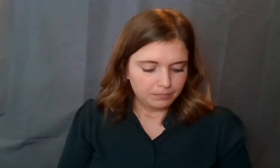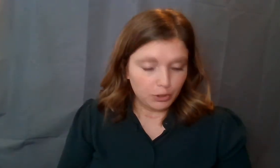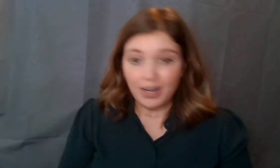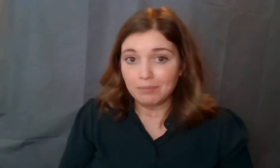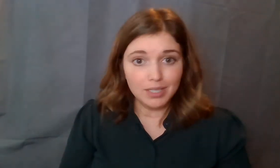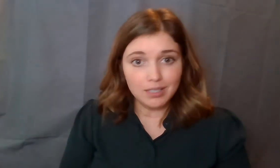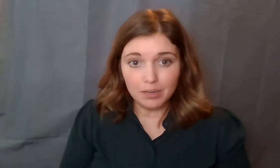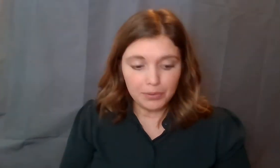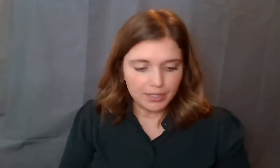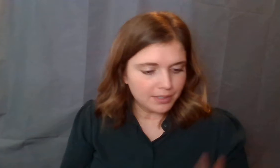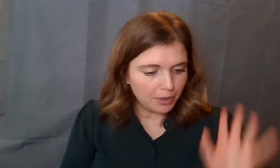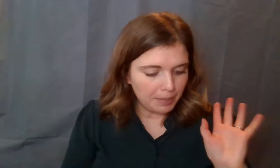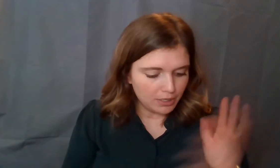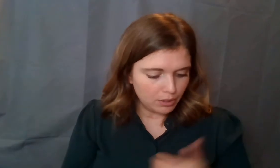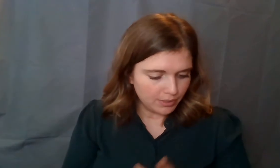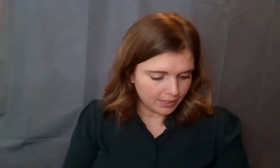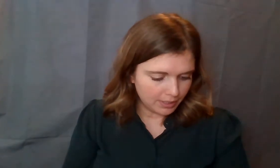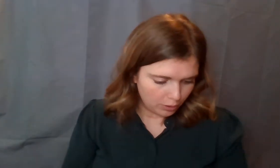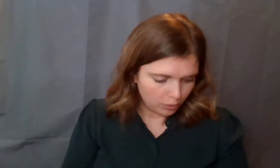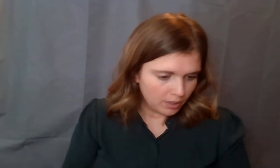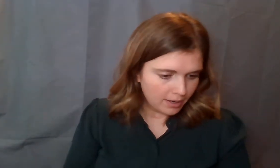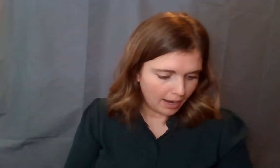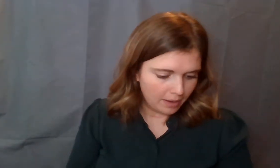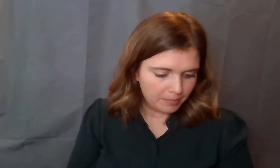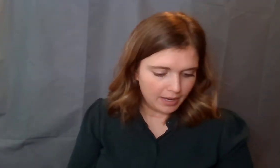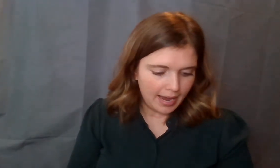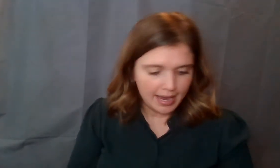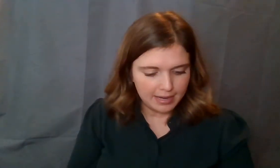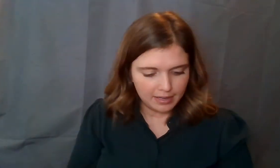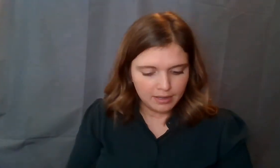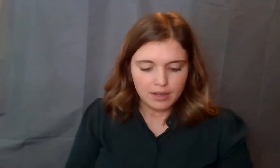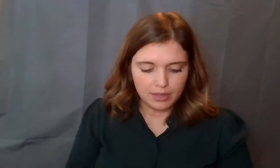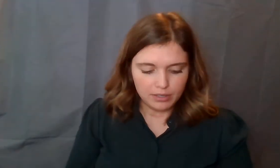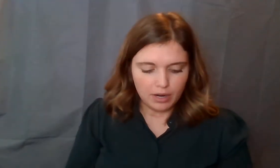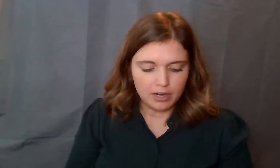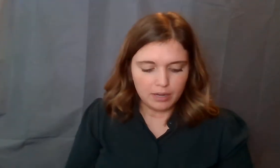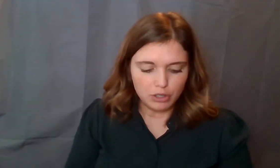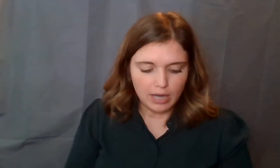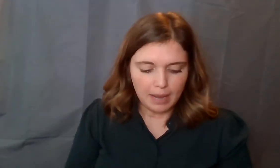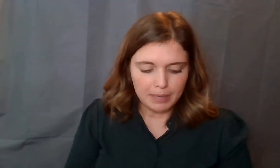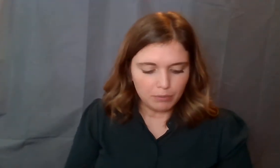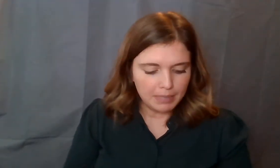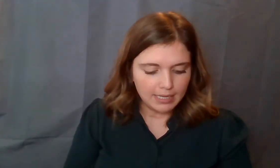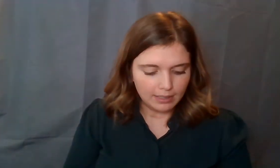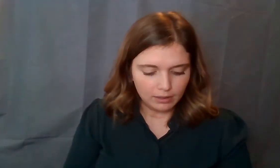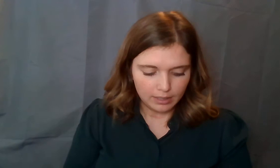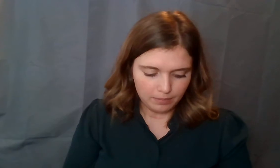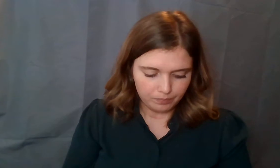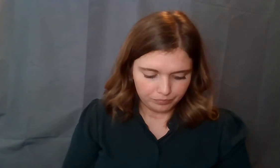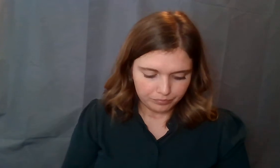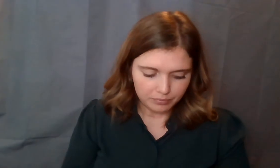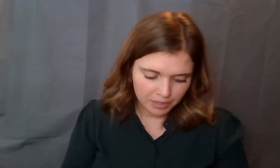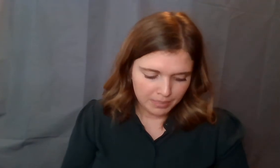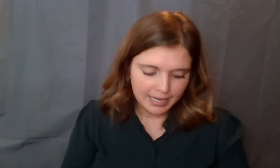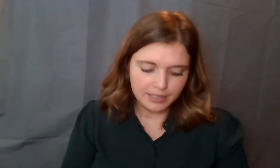So yeah, so let's talk about these. So page 262, A, they're talking about shopping repeatedly, meaning to